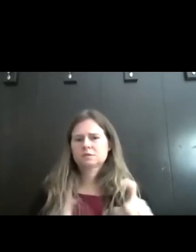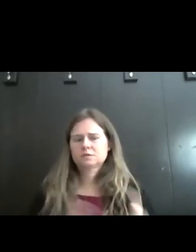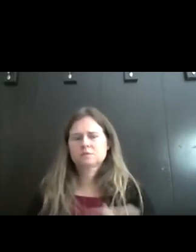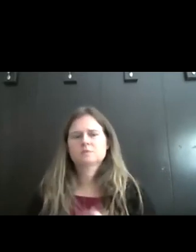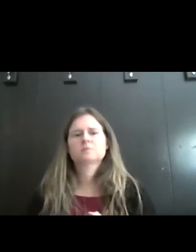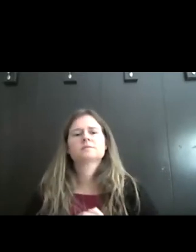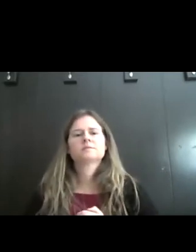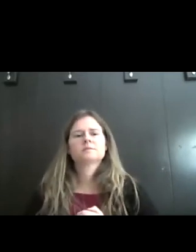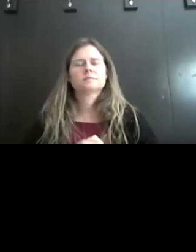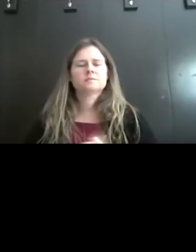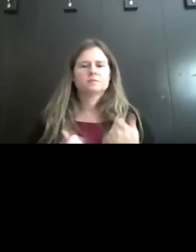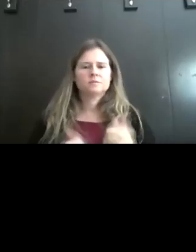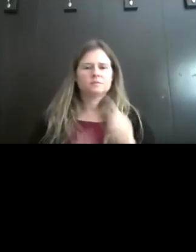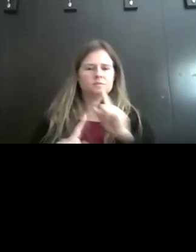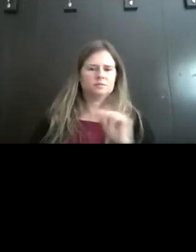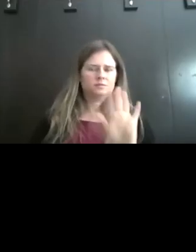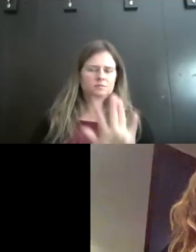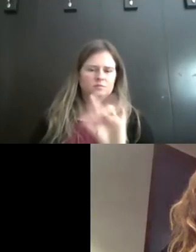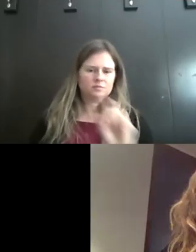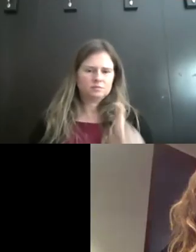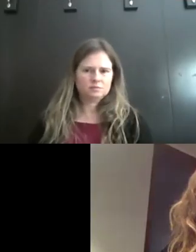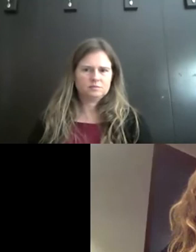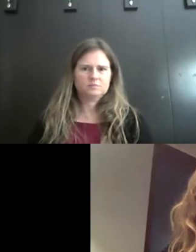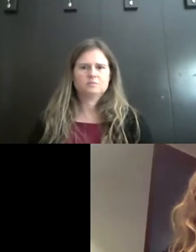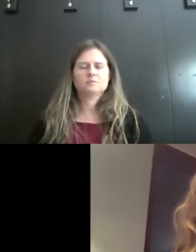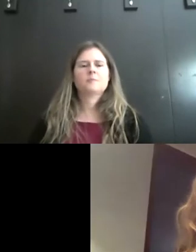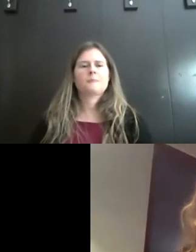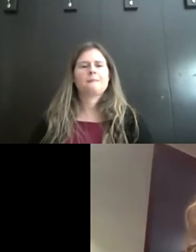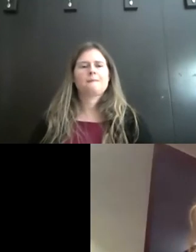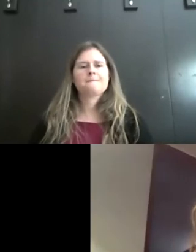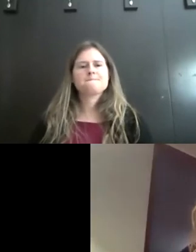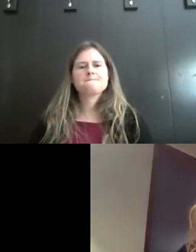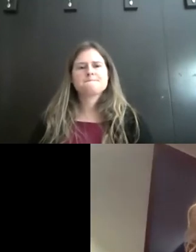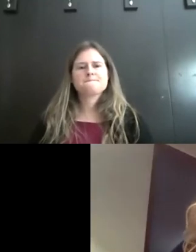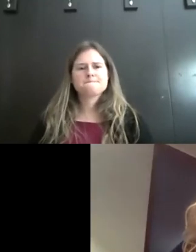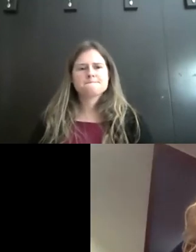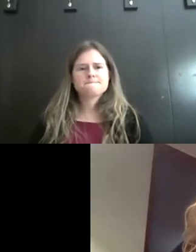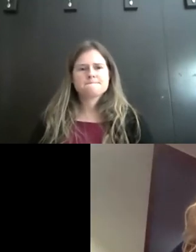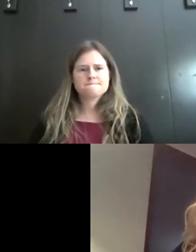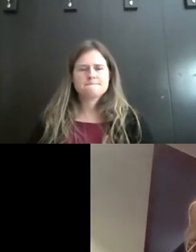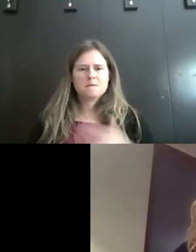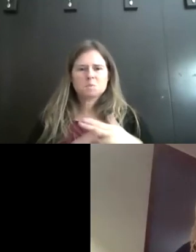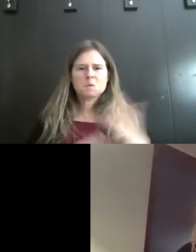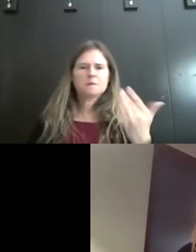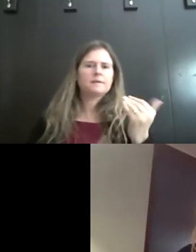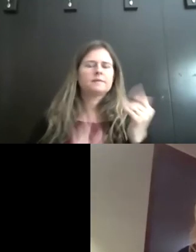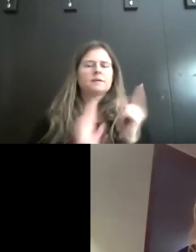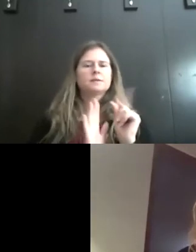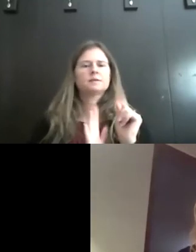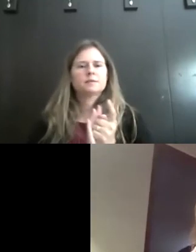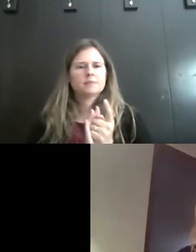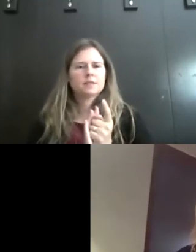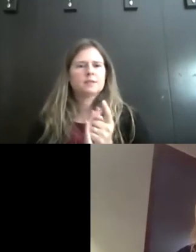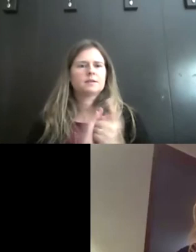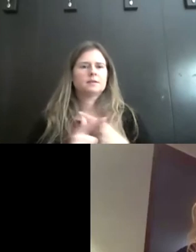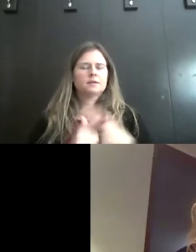I'll try and answer as many questions as I can in the next 15 or 20 minutes. And then I have another interview with a reporter at 7:30.